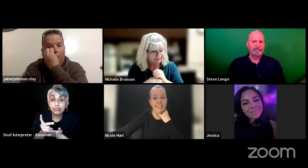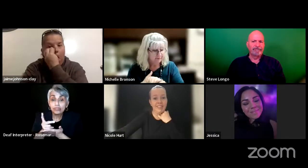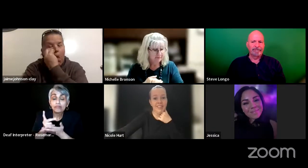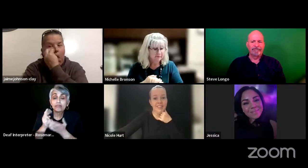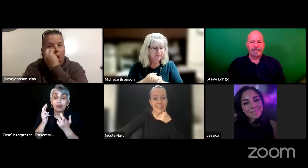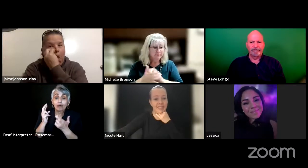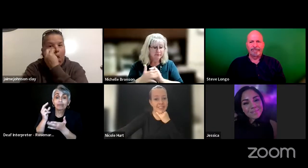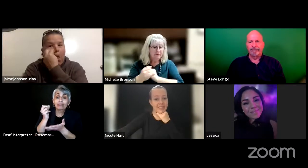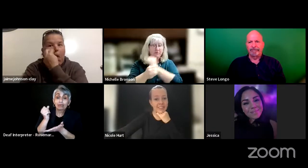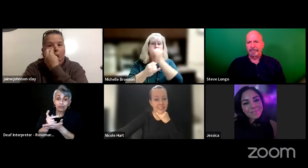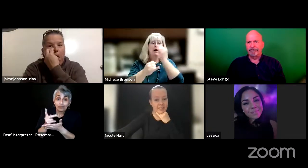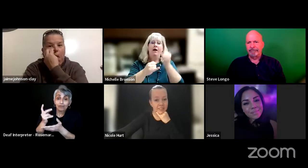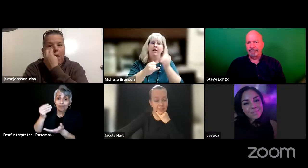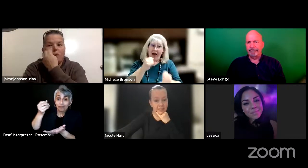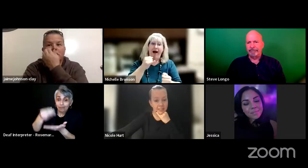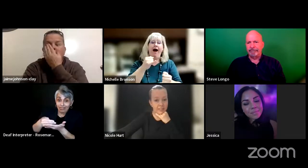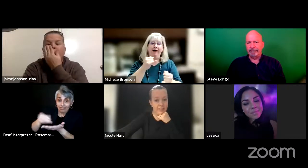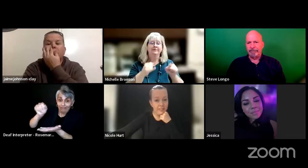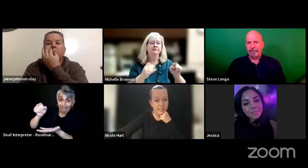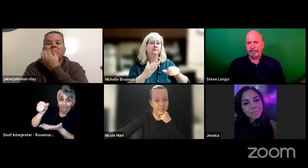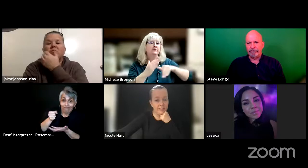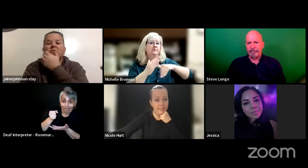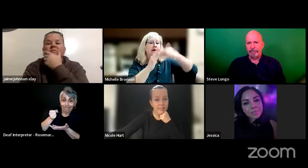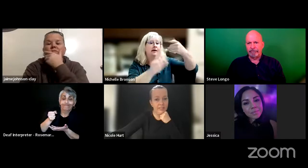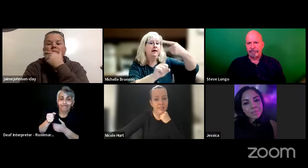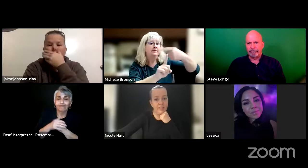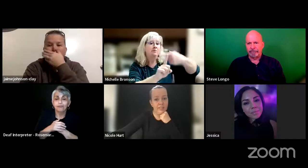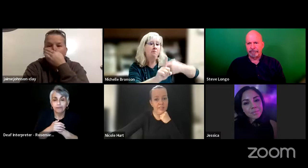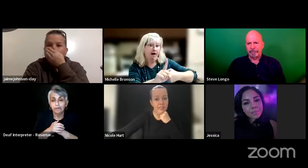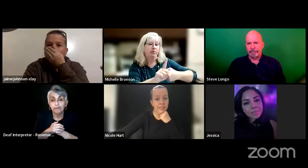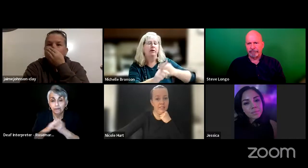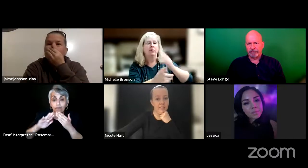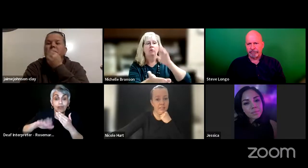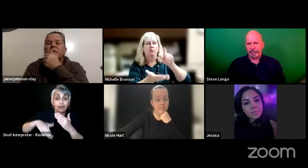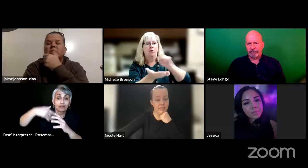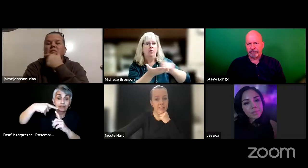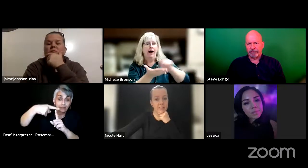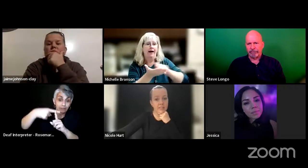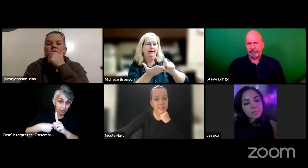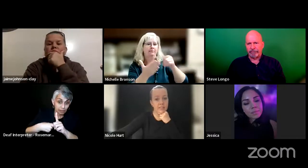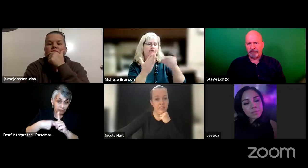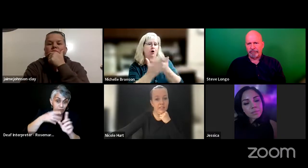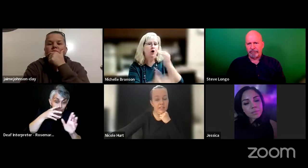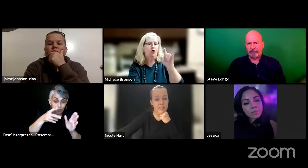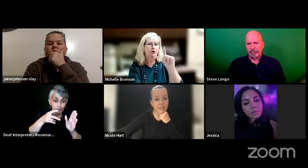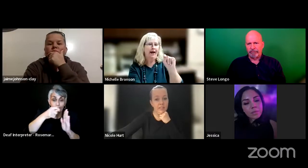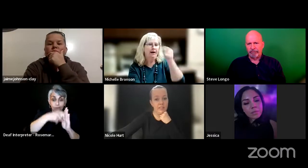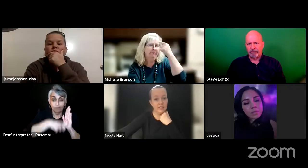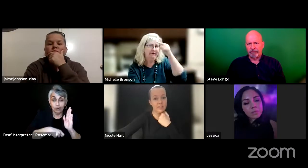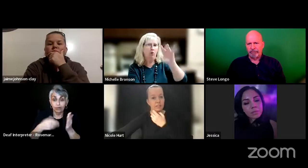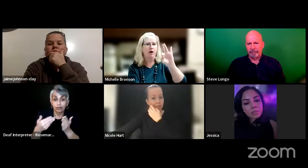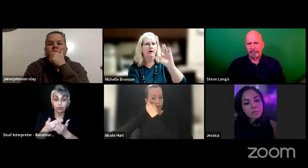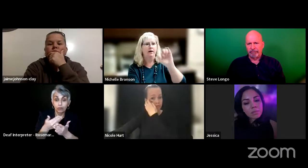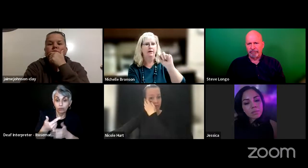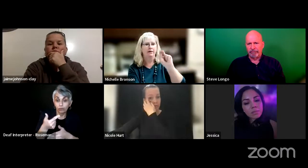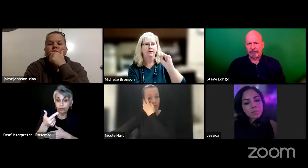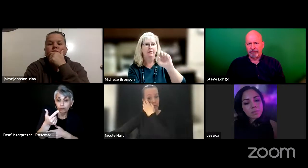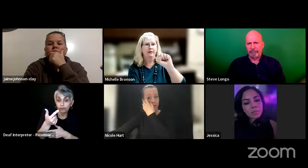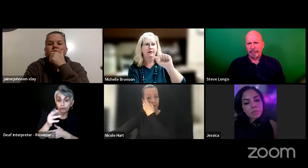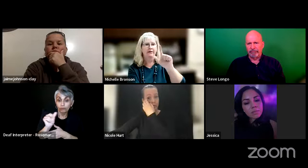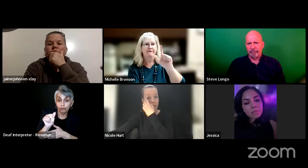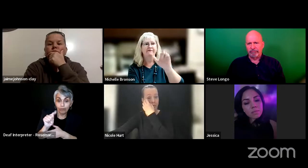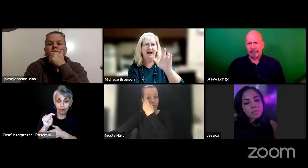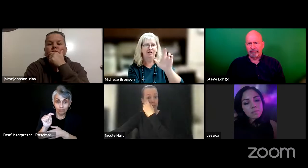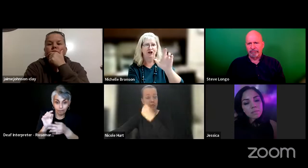are crossed. We are very hopeful that we will get that. Lastly, Next month, we will be writing a new